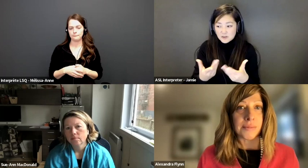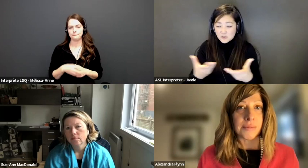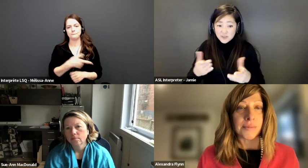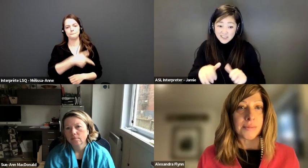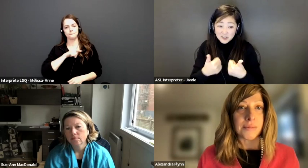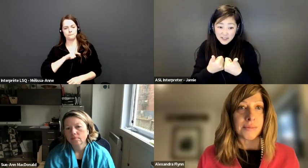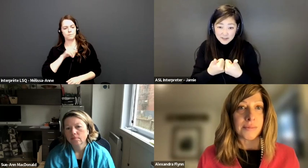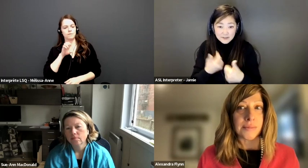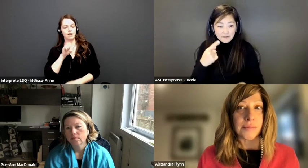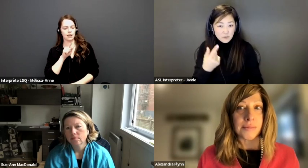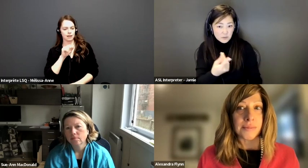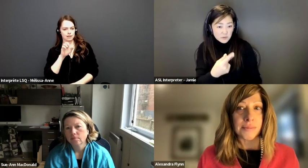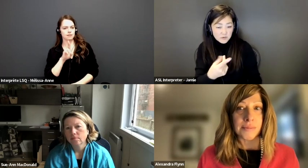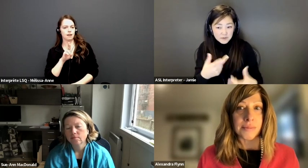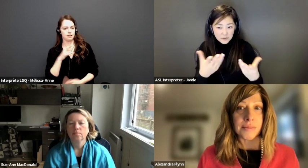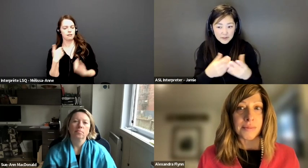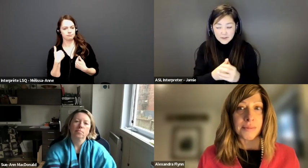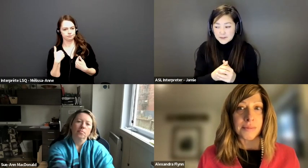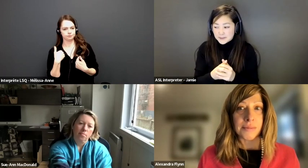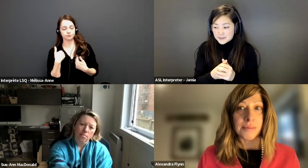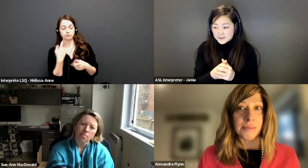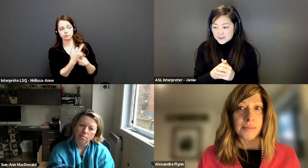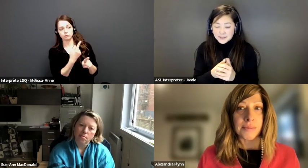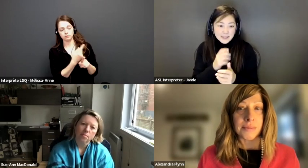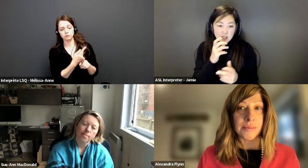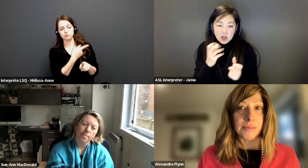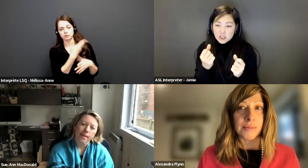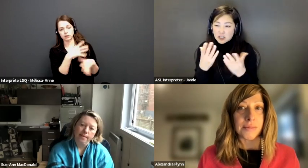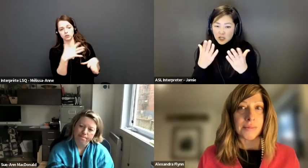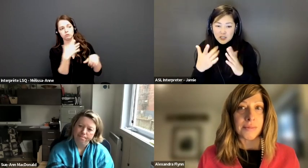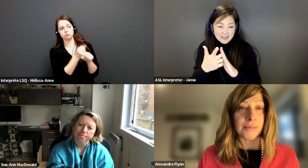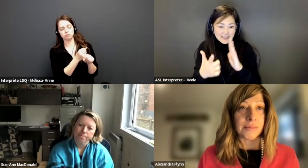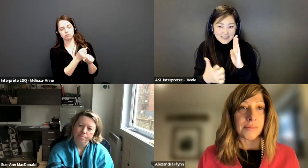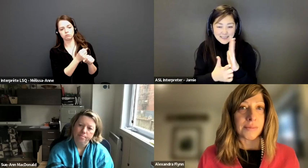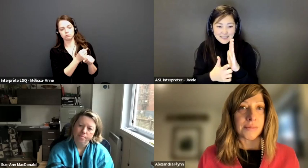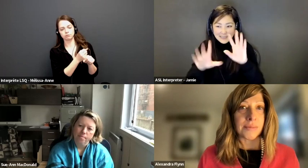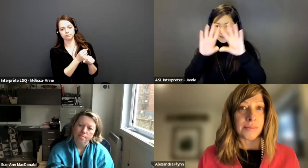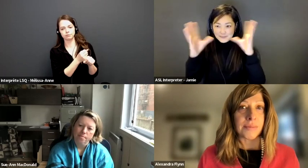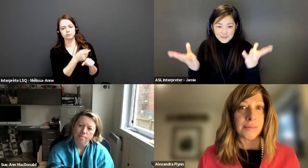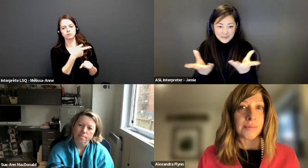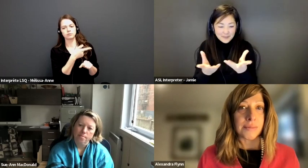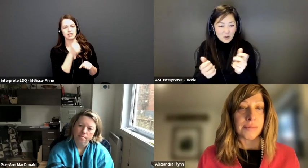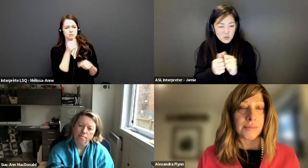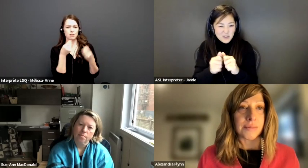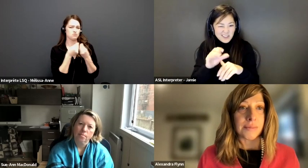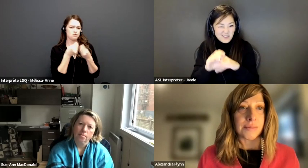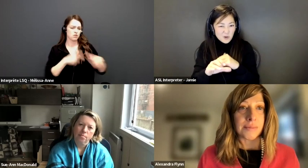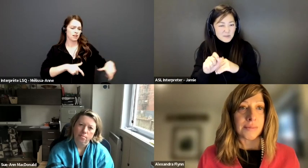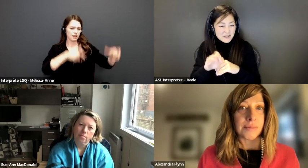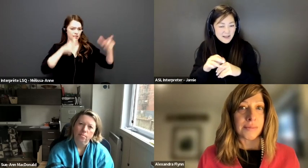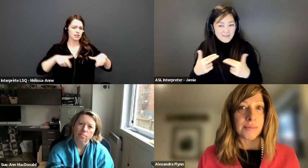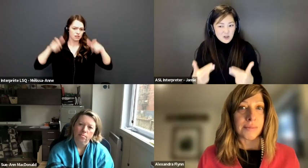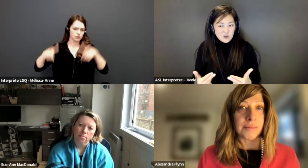that there isn't a lot of legal infrastructure for the enforcement of human rights at